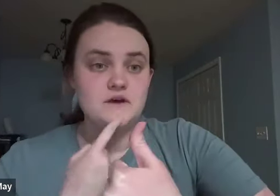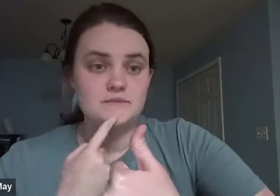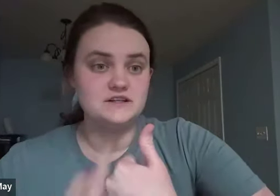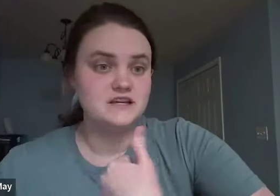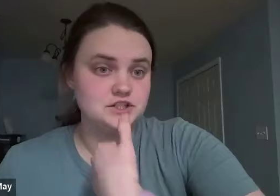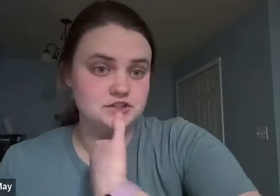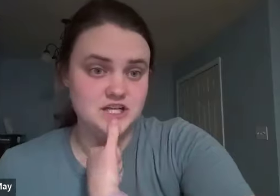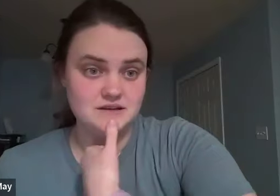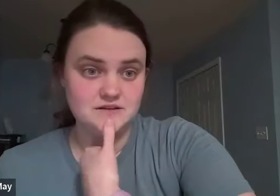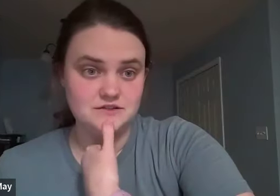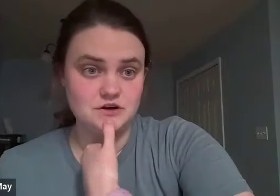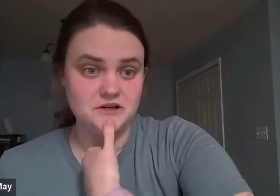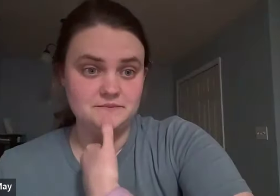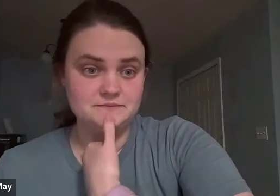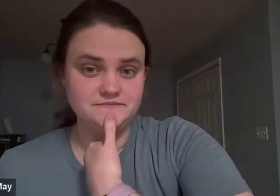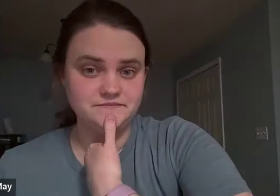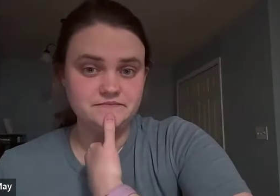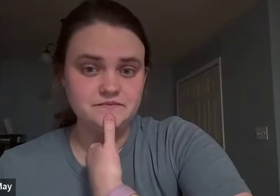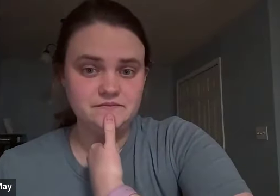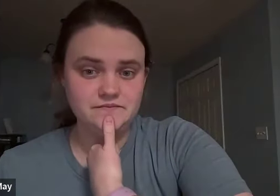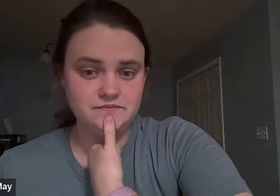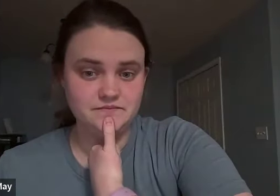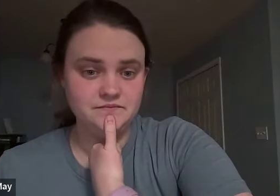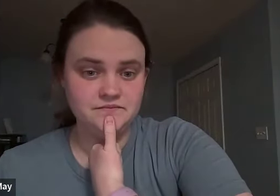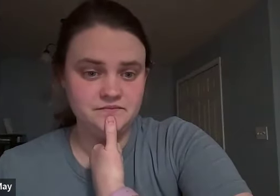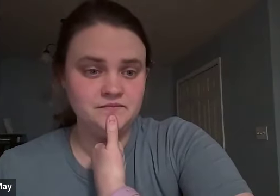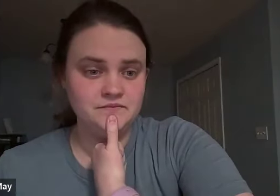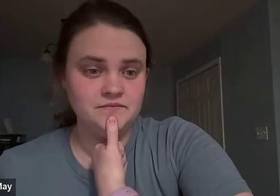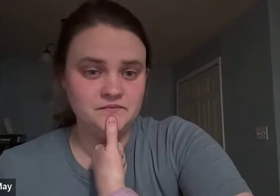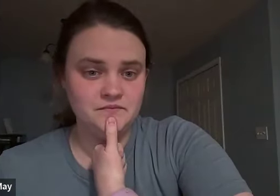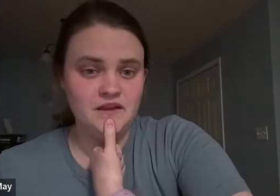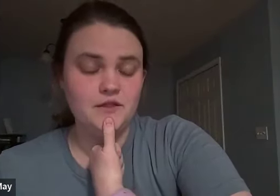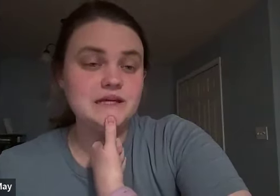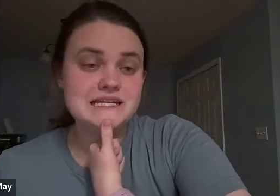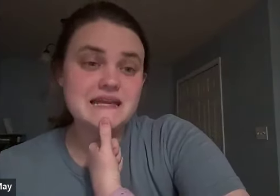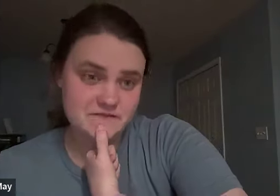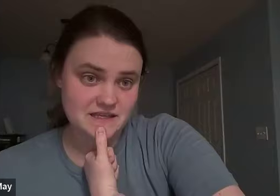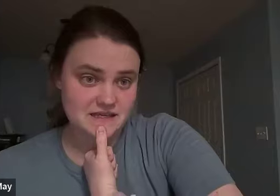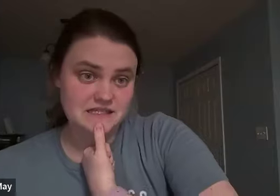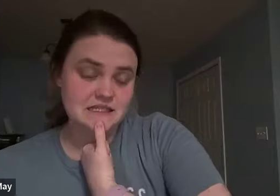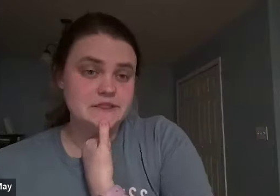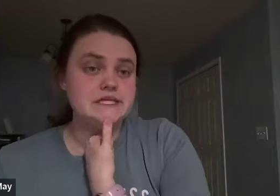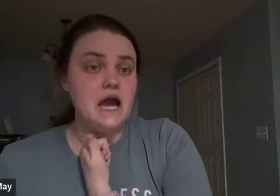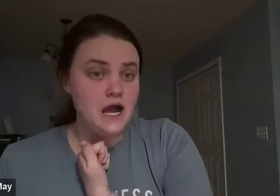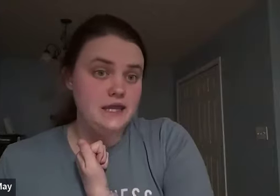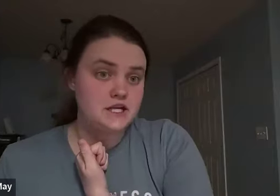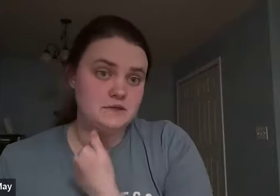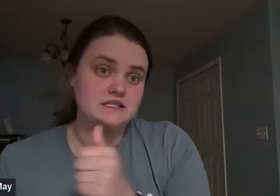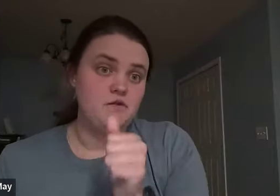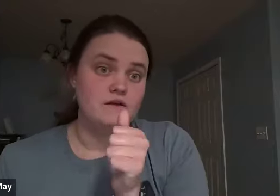thumb is going to touch your chin. Strawberry. The reason I emphasize this is because I catch myself all the